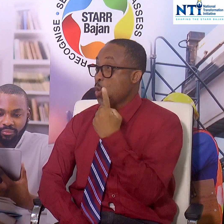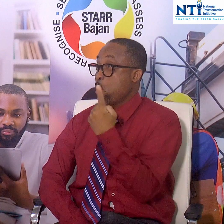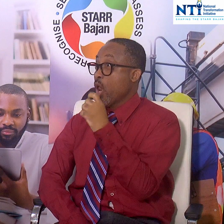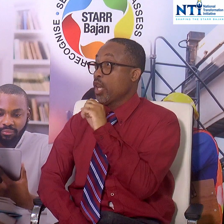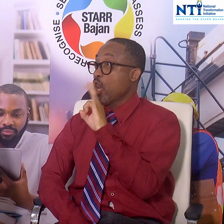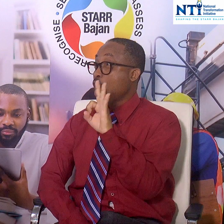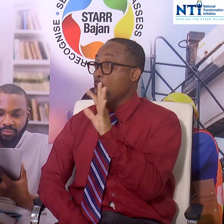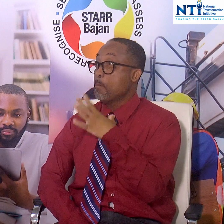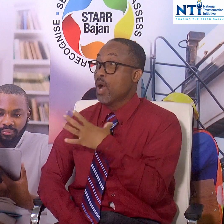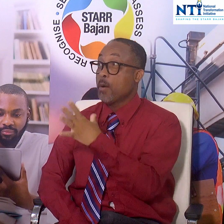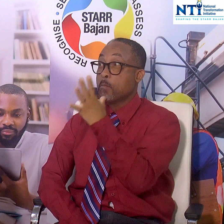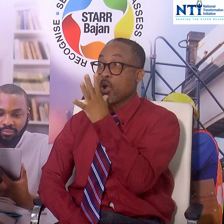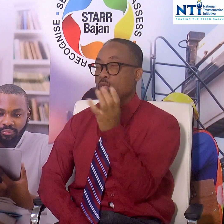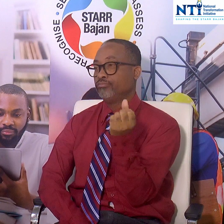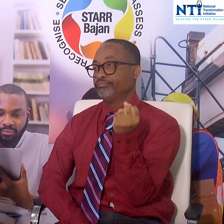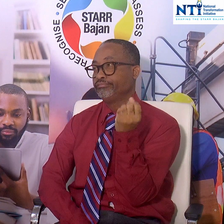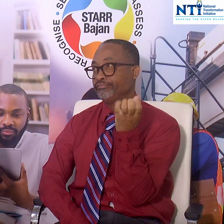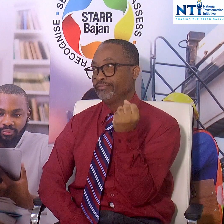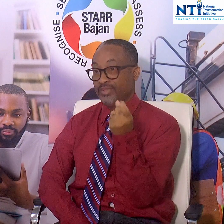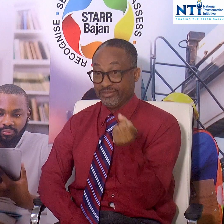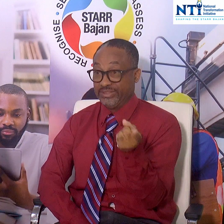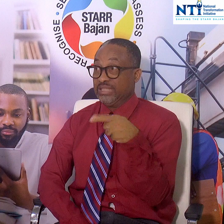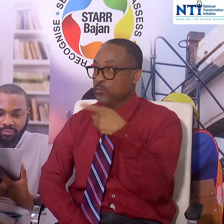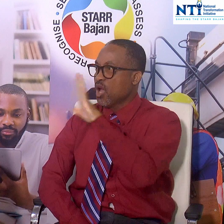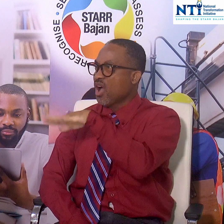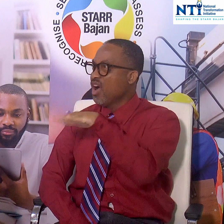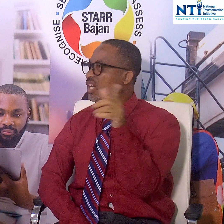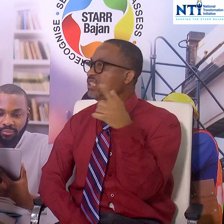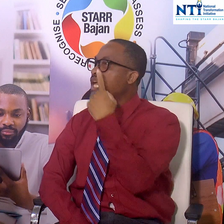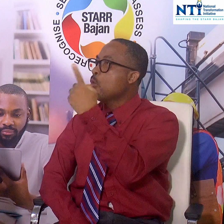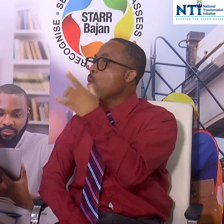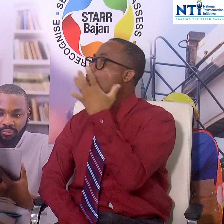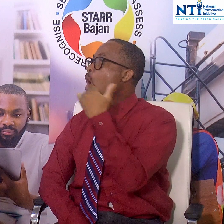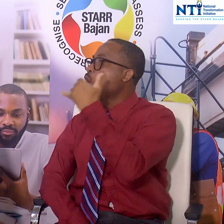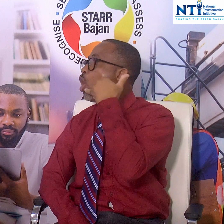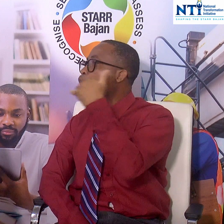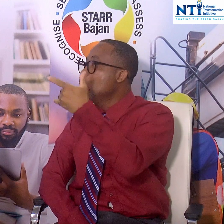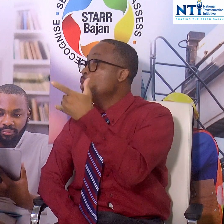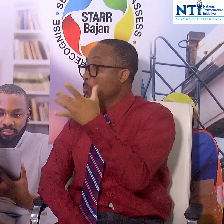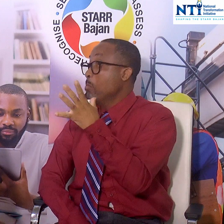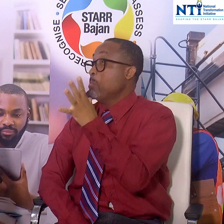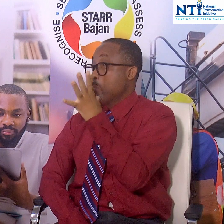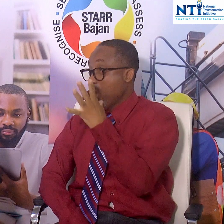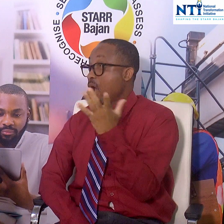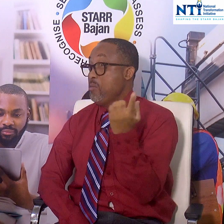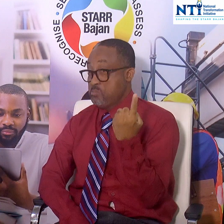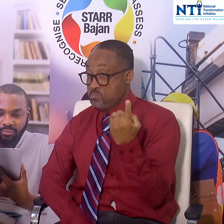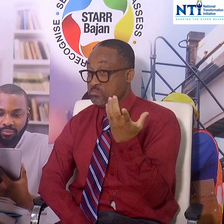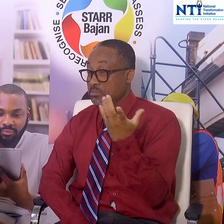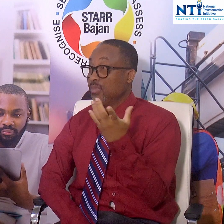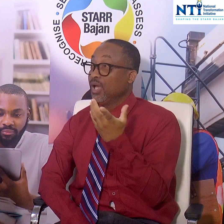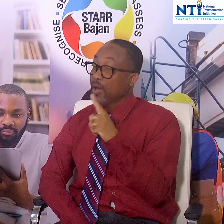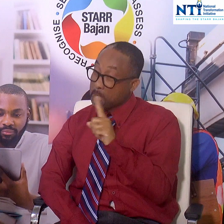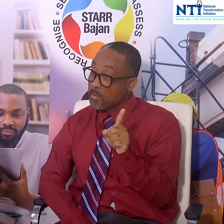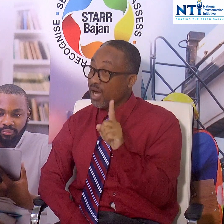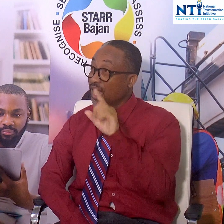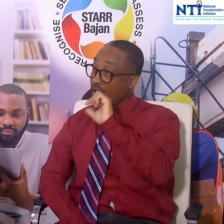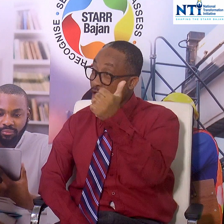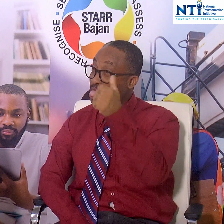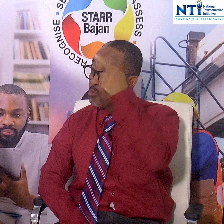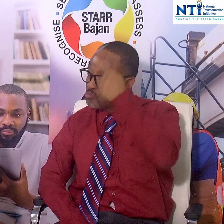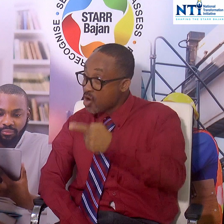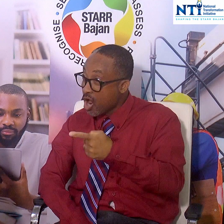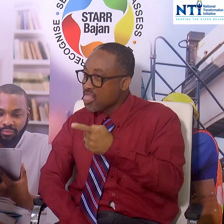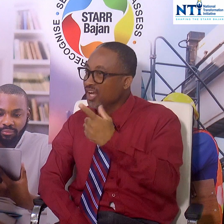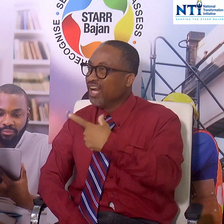bed. And then, you know, it would be my mother who would really be really